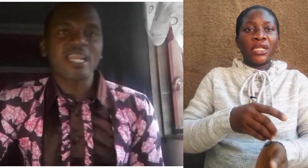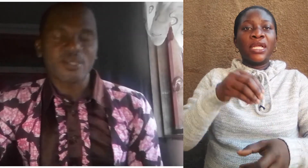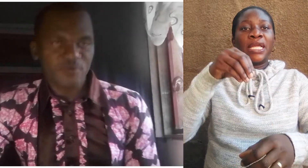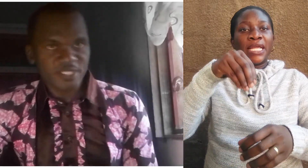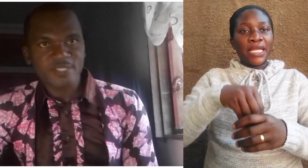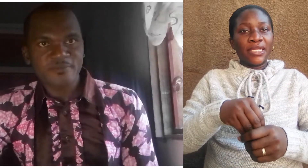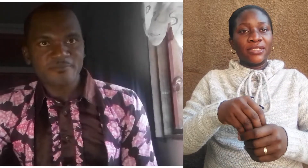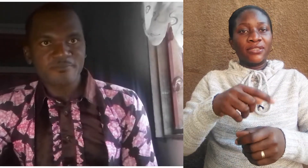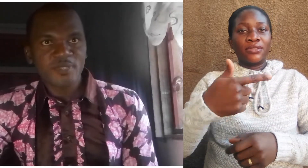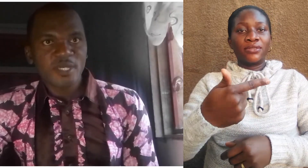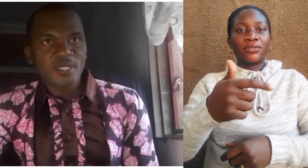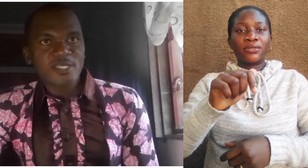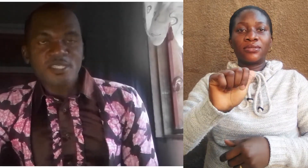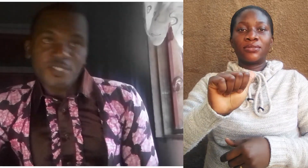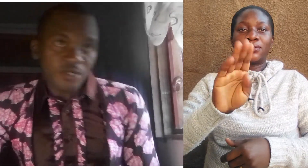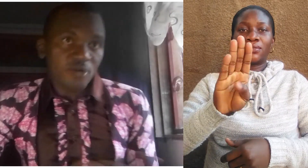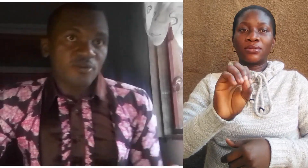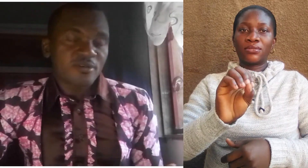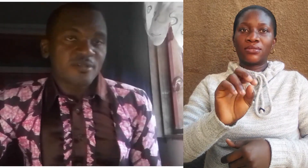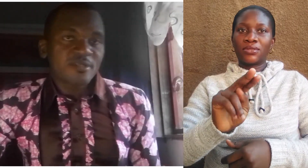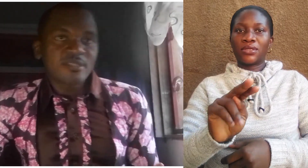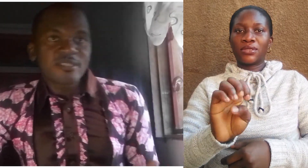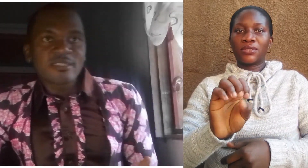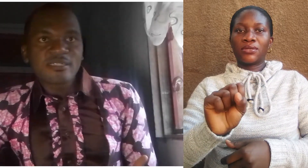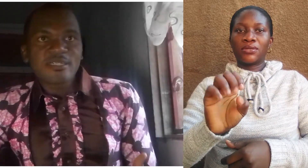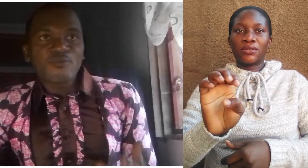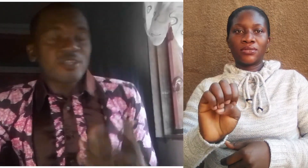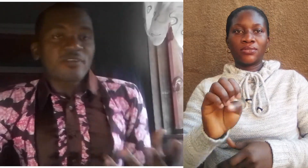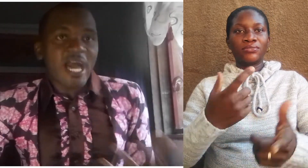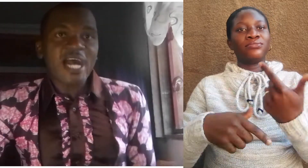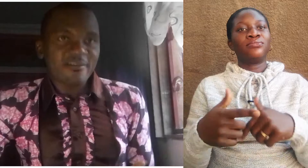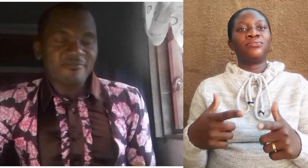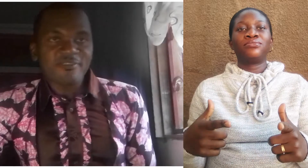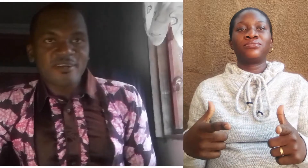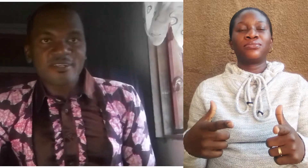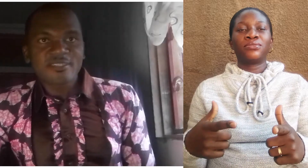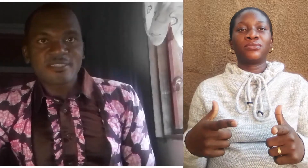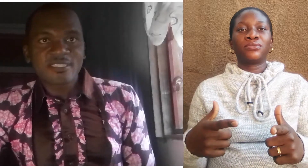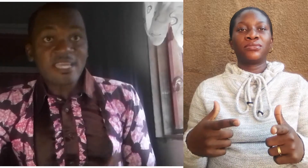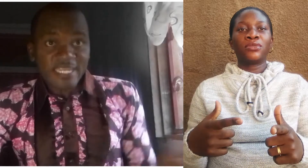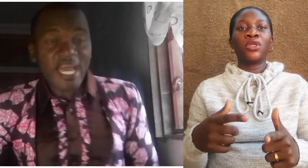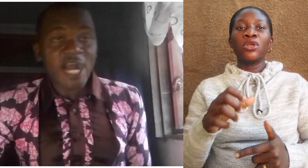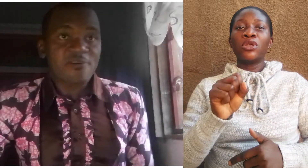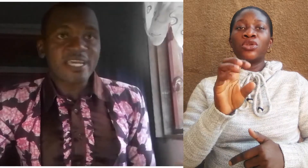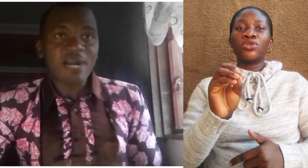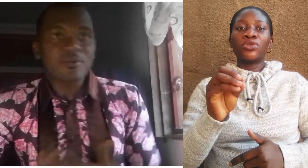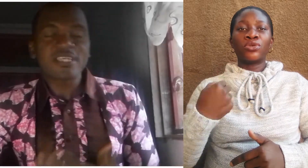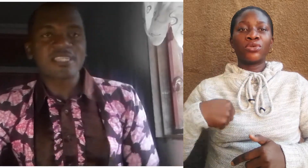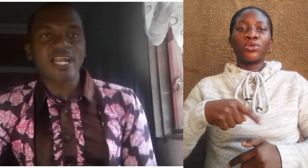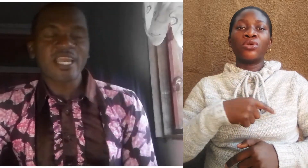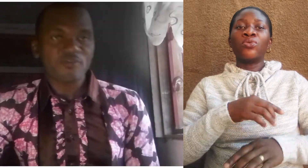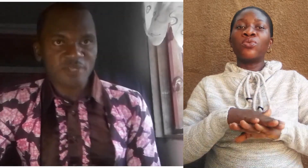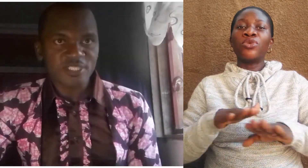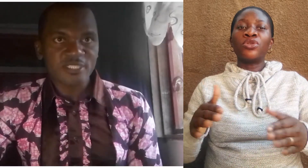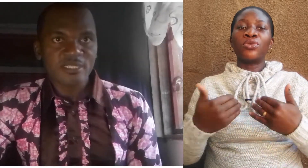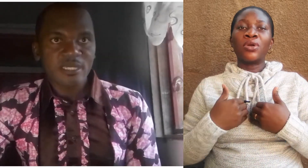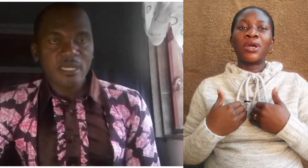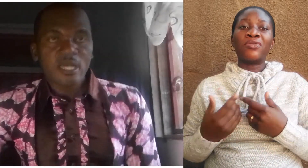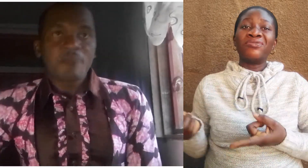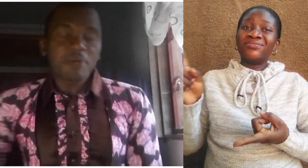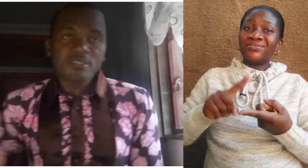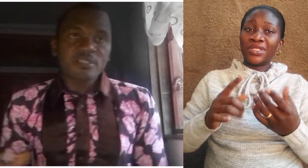Gabonese Sign Language. So, we don't have till now a Gabonese Sign